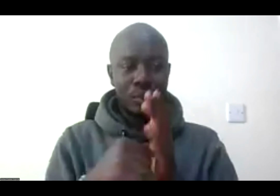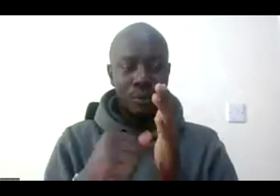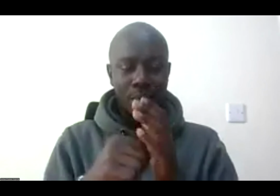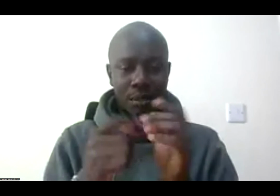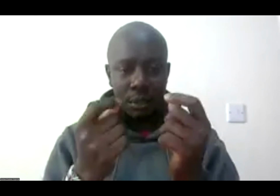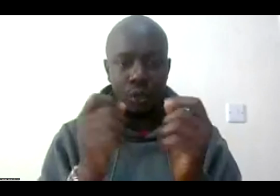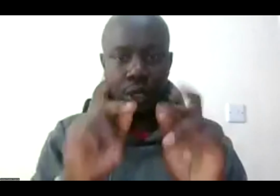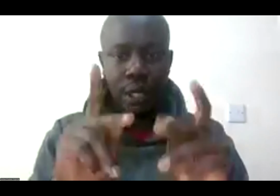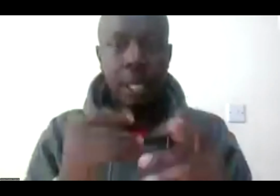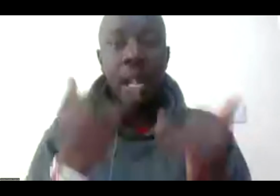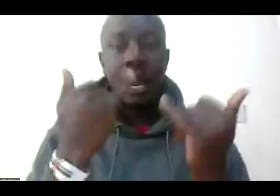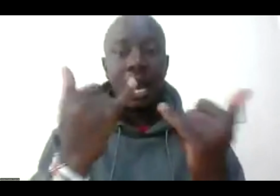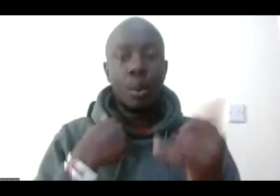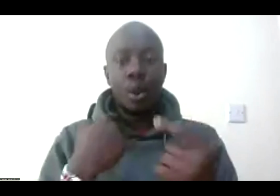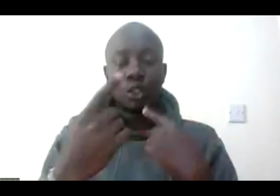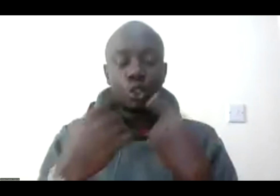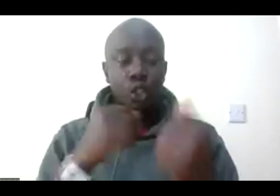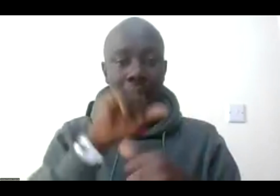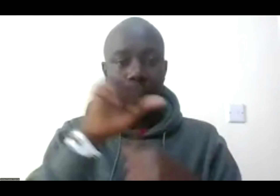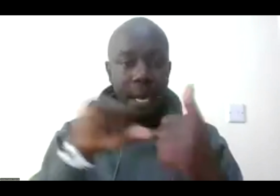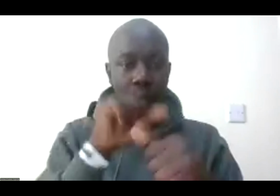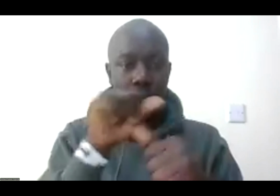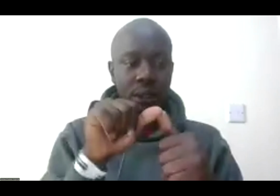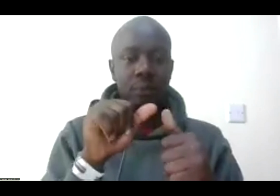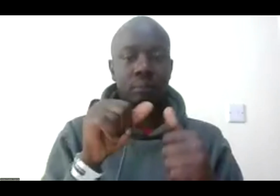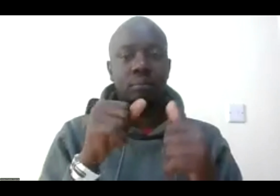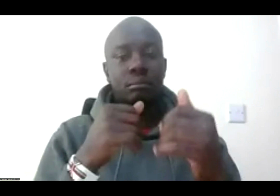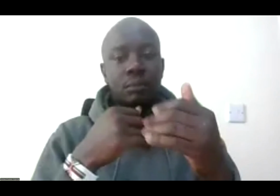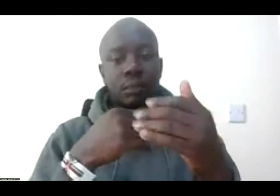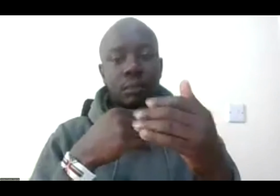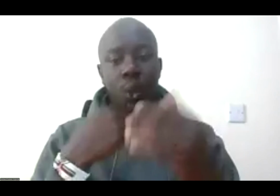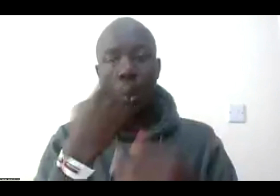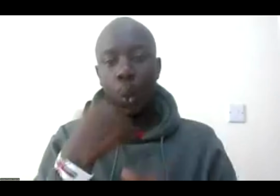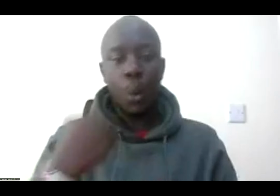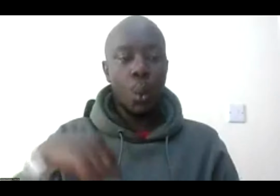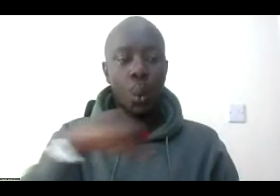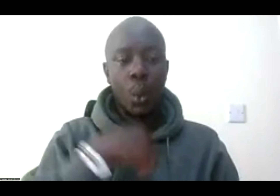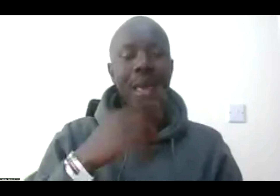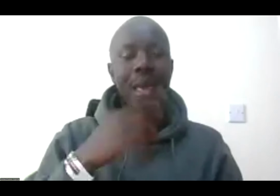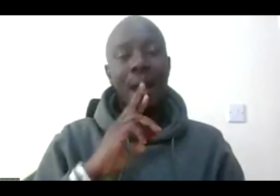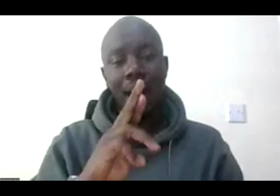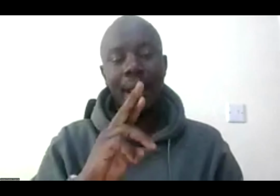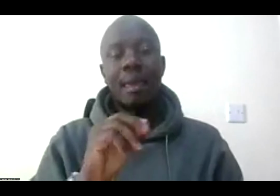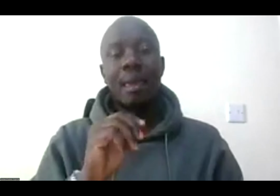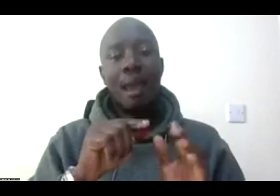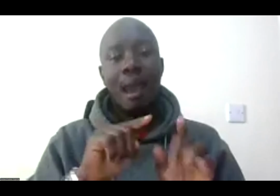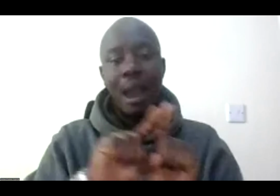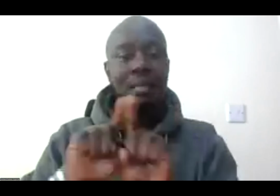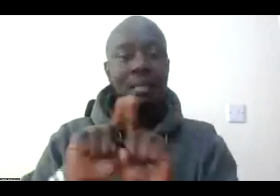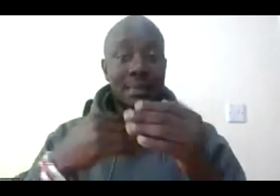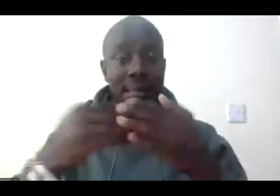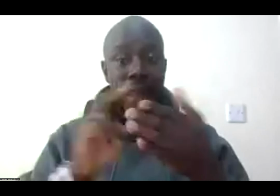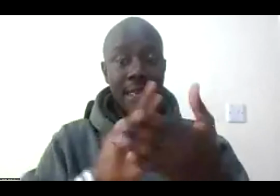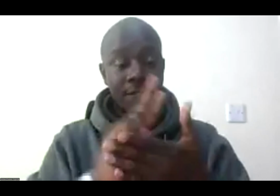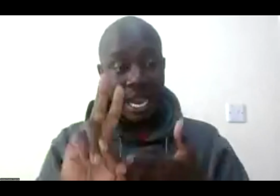Okay, apologies for that. So right now, we are going to talk about who we are